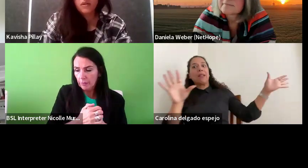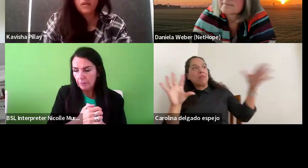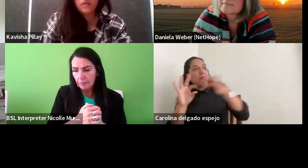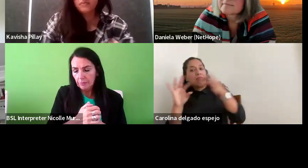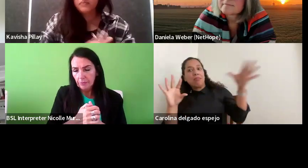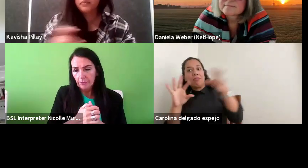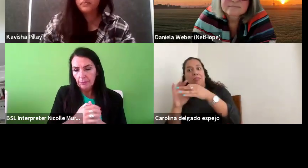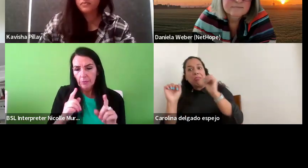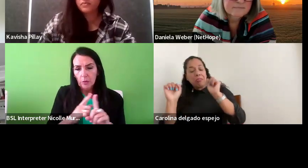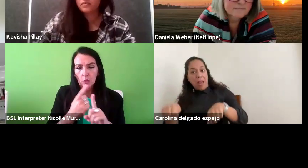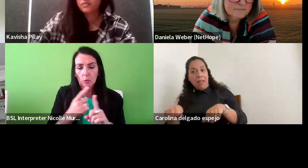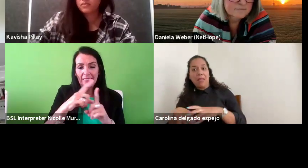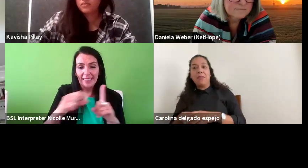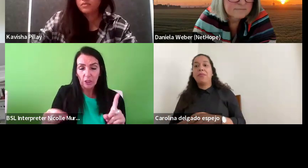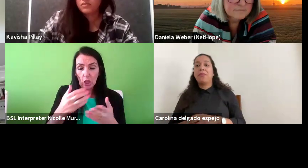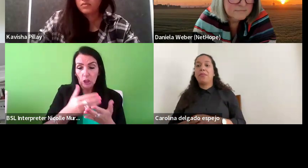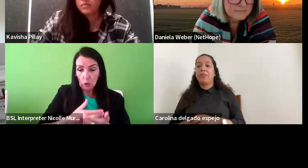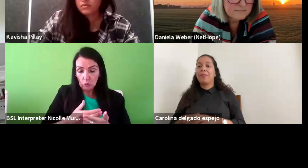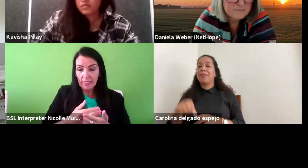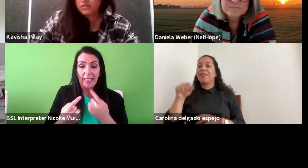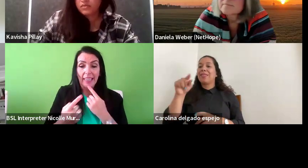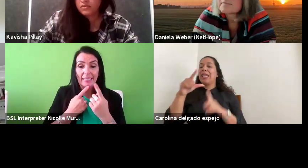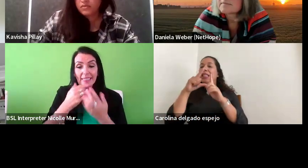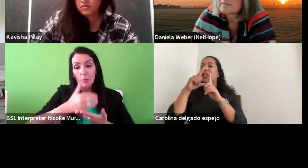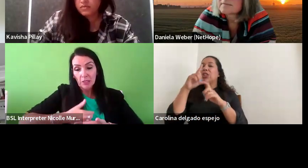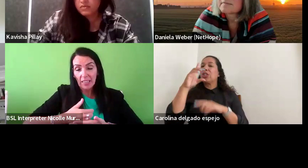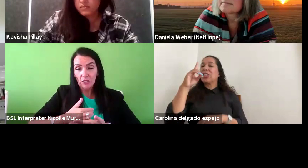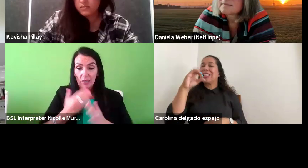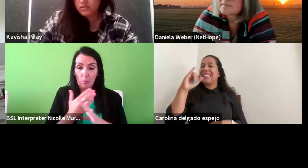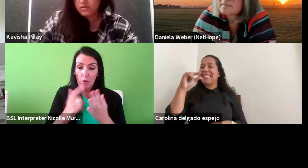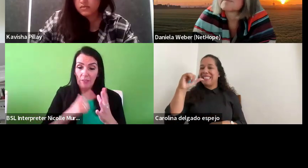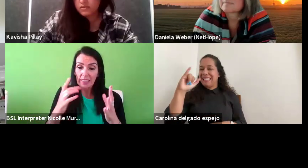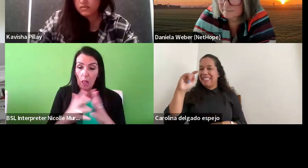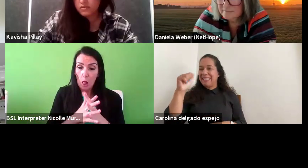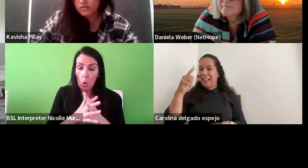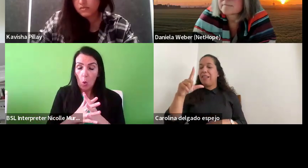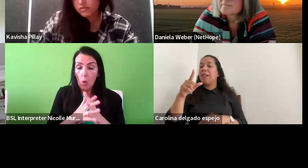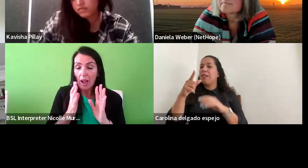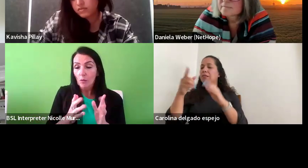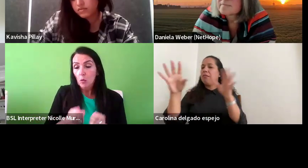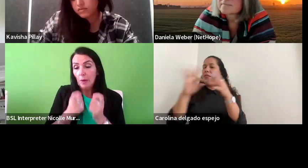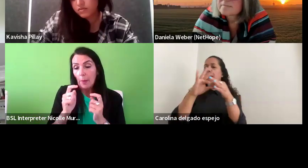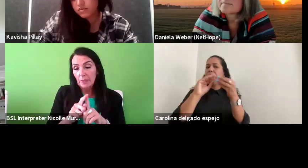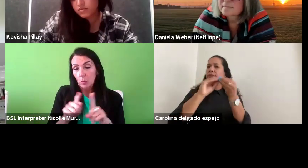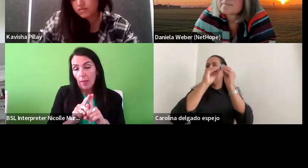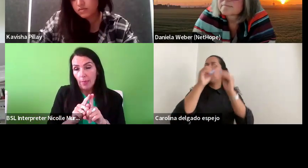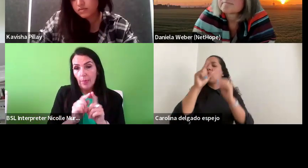speaks about digital security and data protection and privacy laws should also be emphasized on